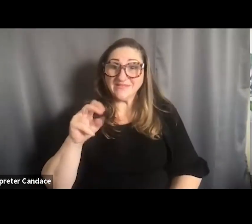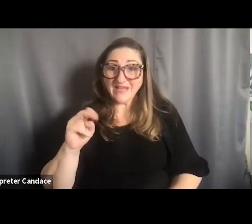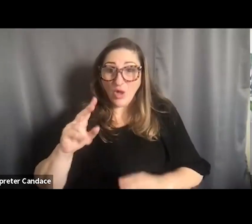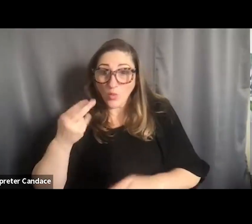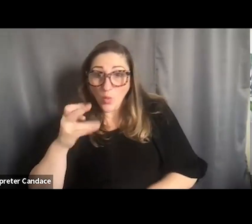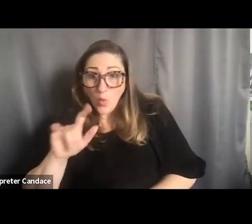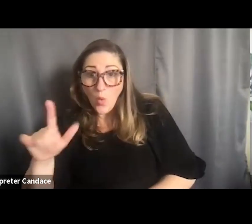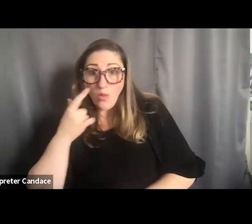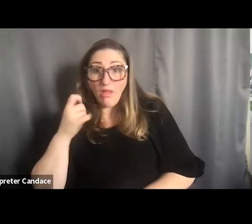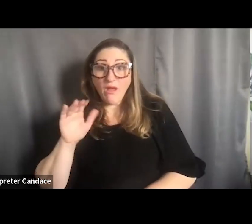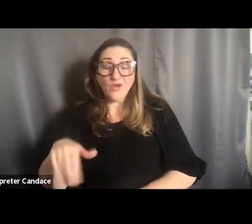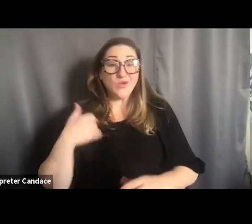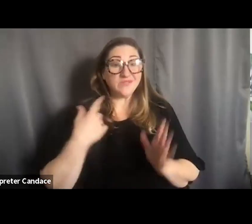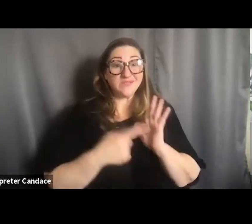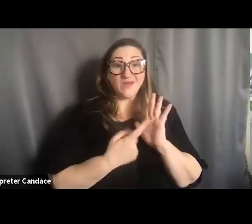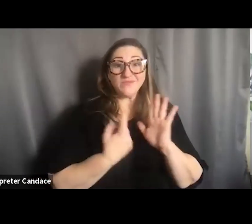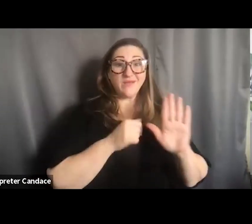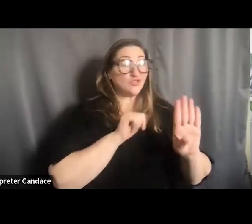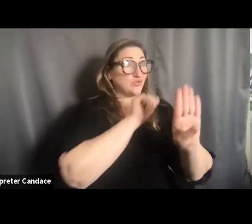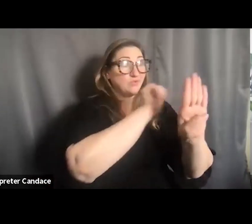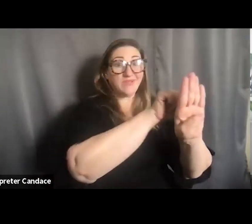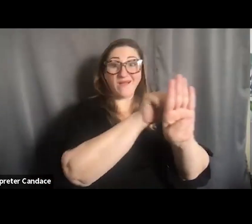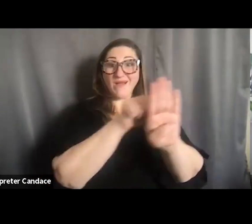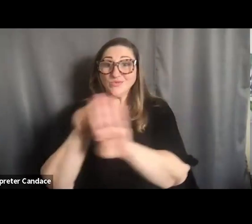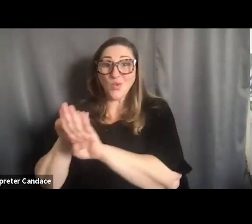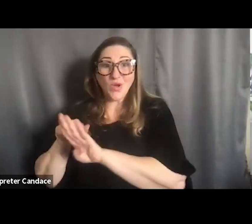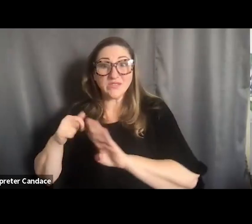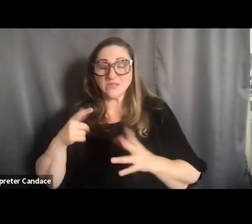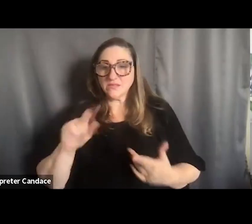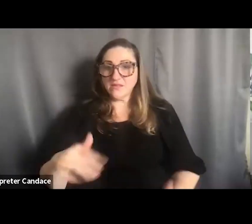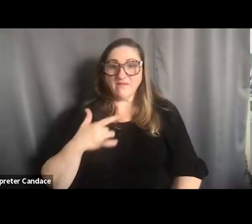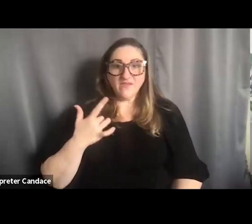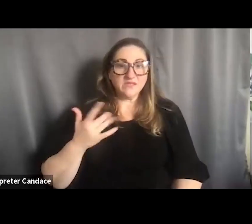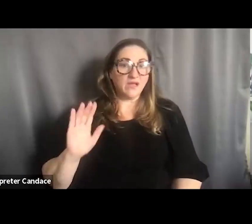really inconvenient and really not the thing that you want to be doing.